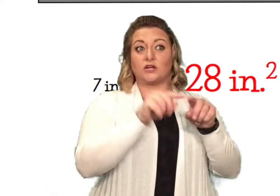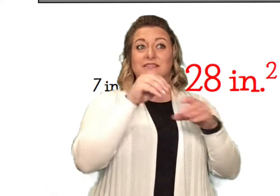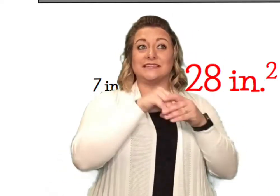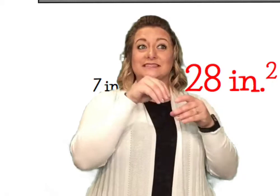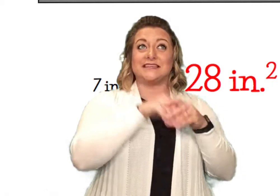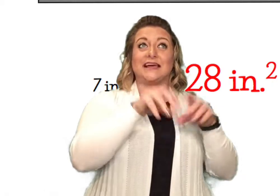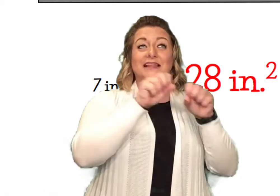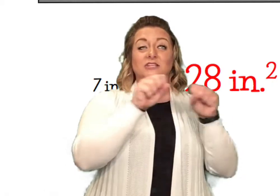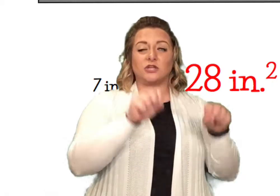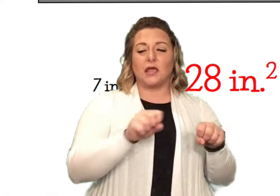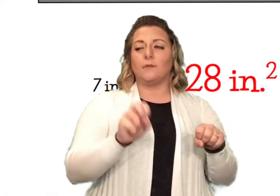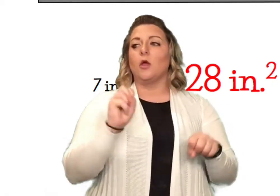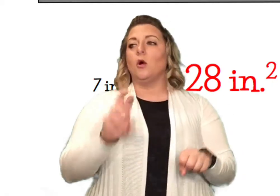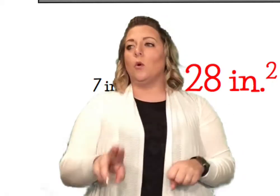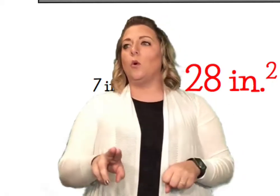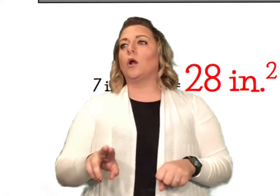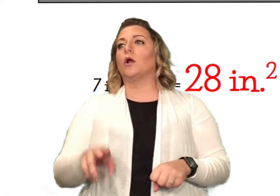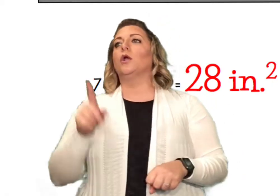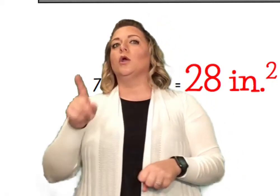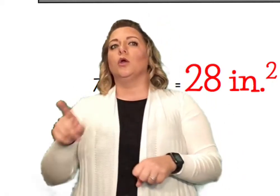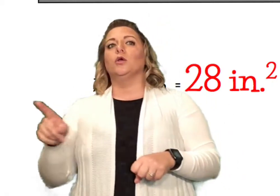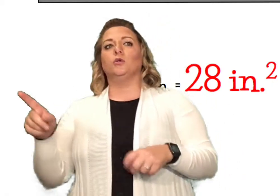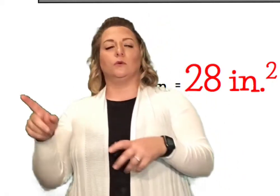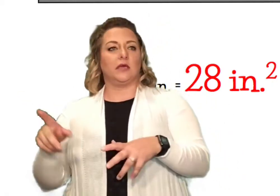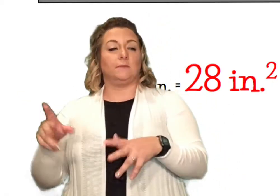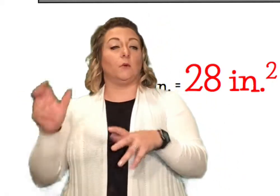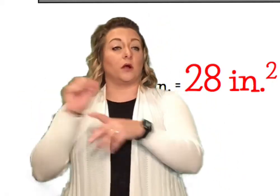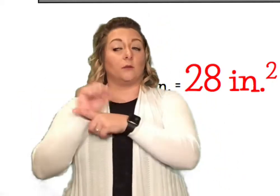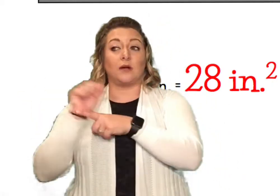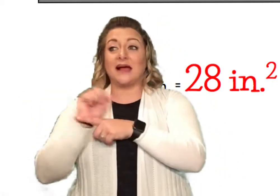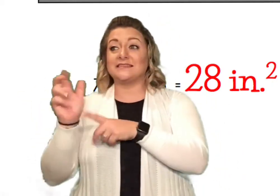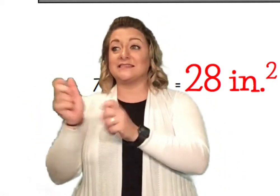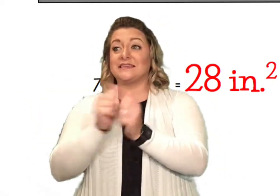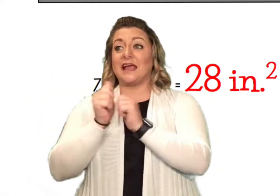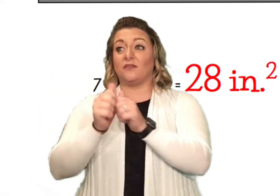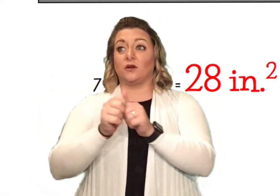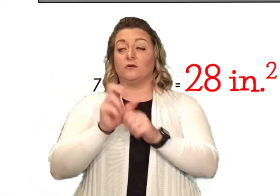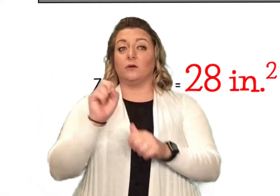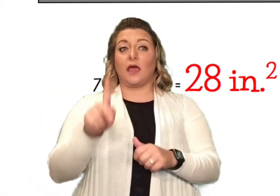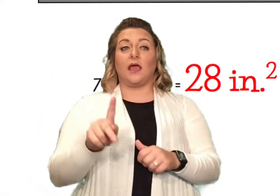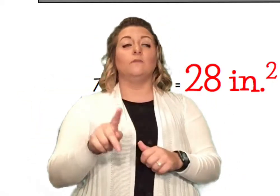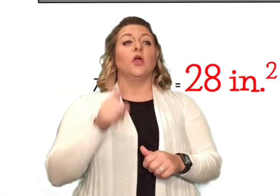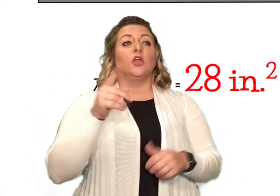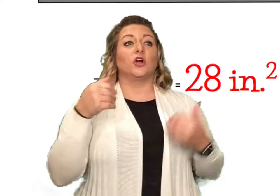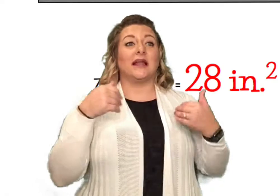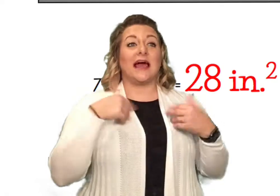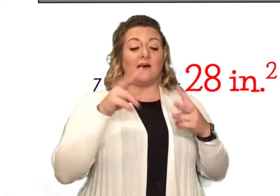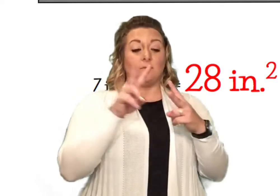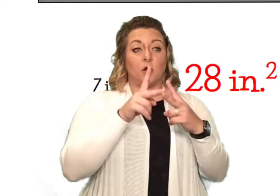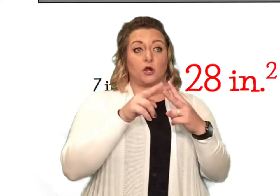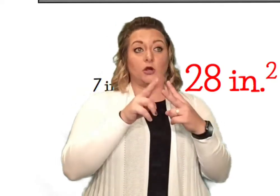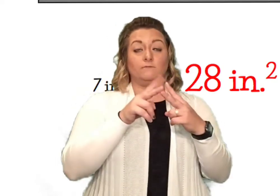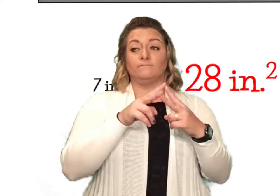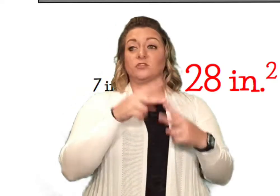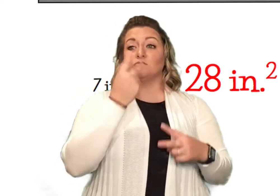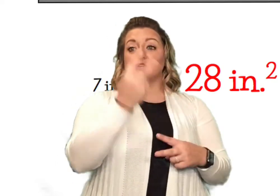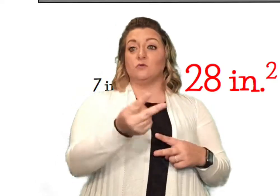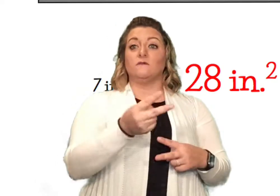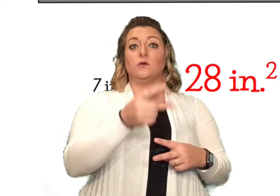squares inside the shape, or you can, but we're going to practice together, okay? You're going to have a partner, so 2 of you